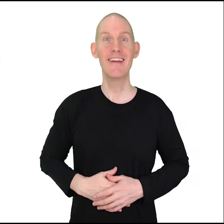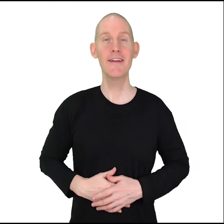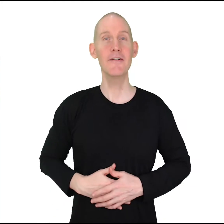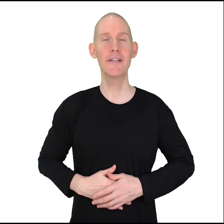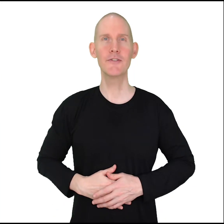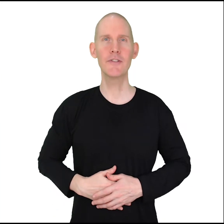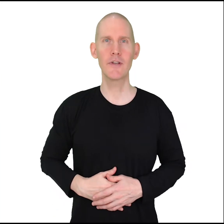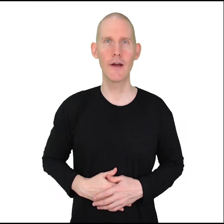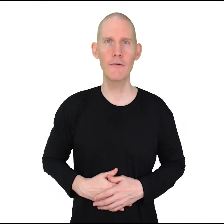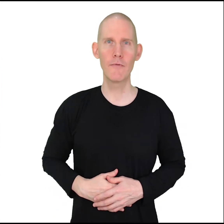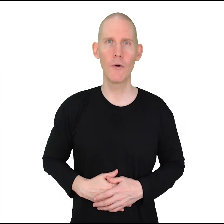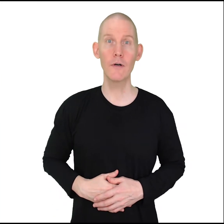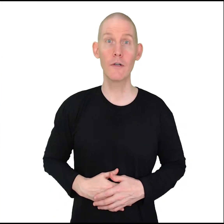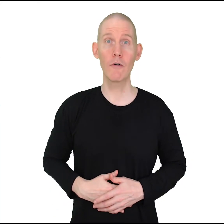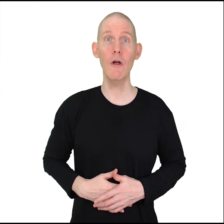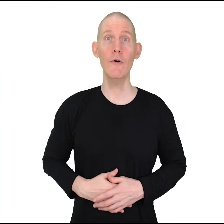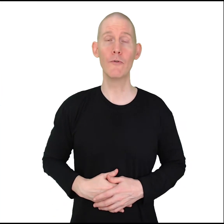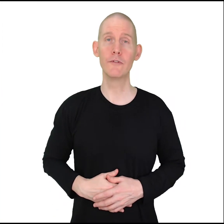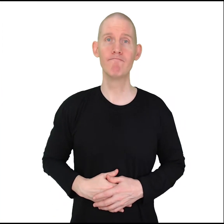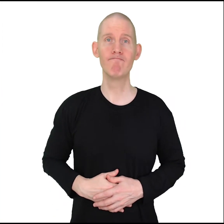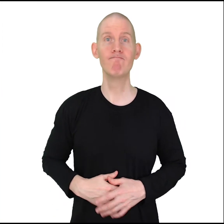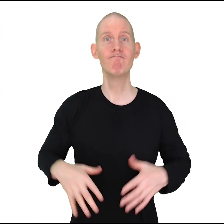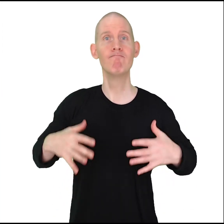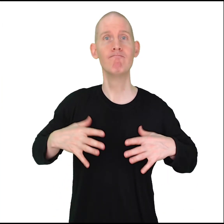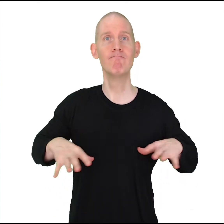Here is the sign for clothes.